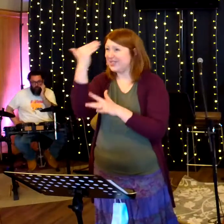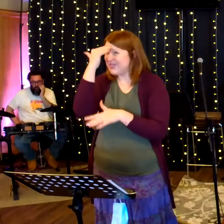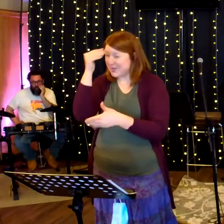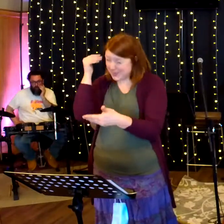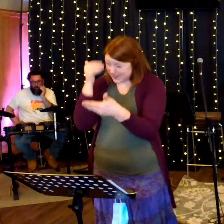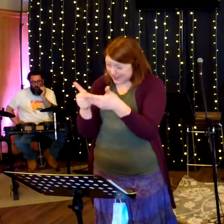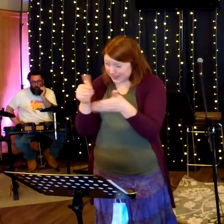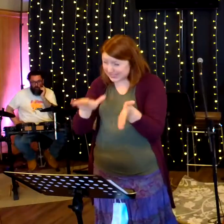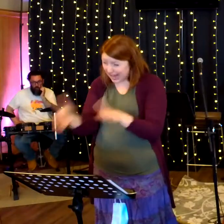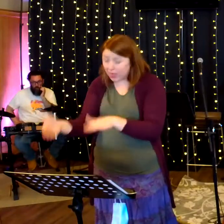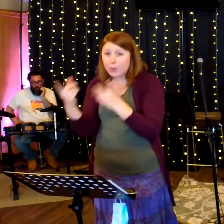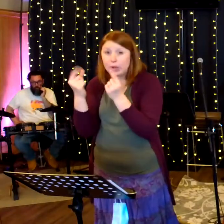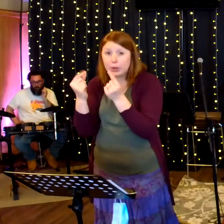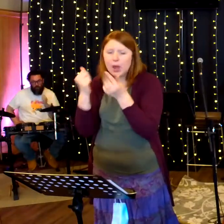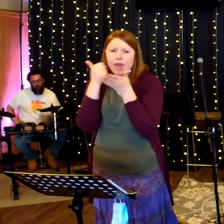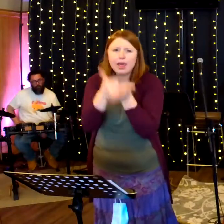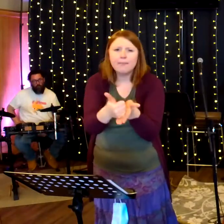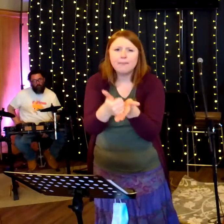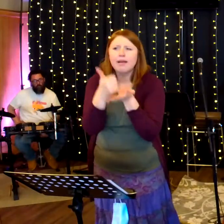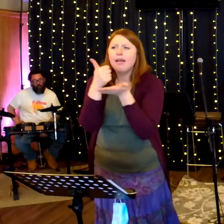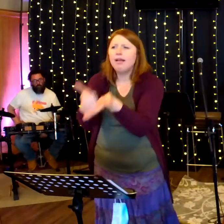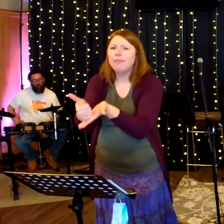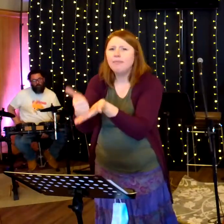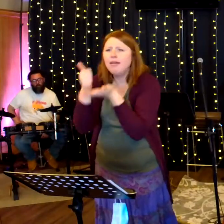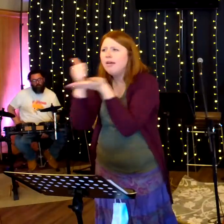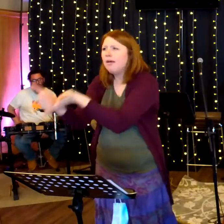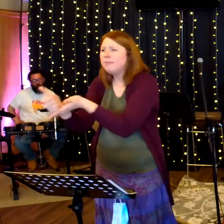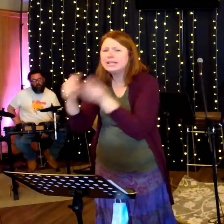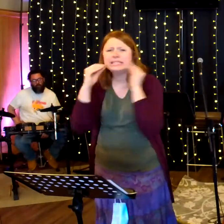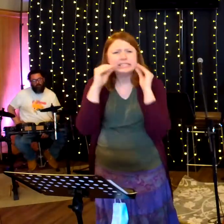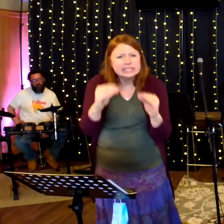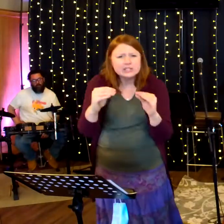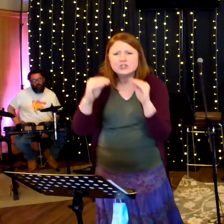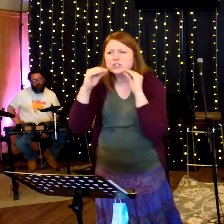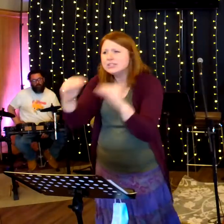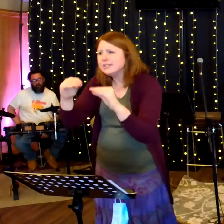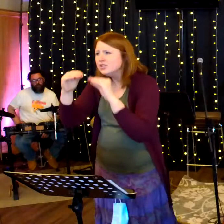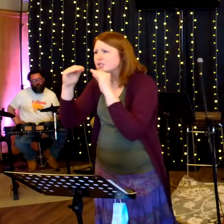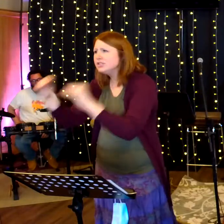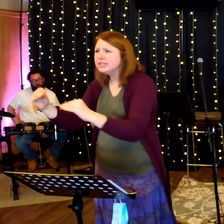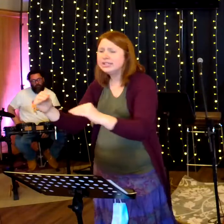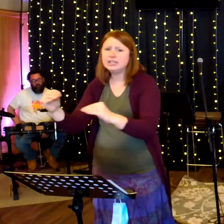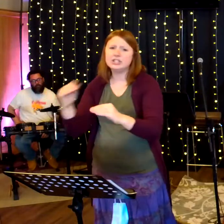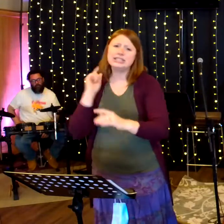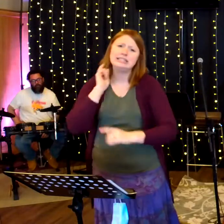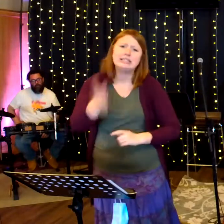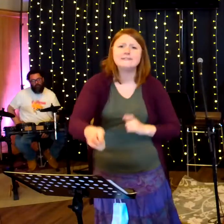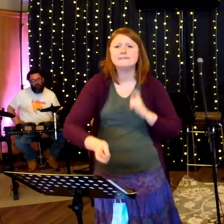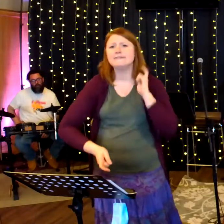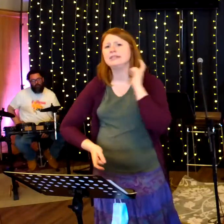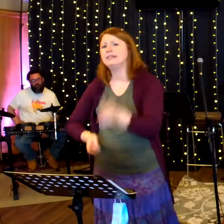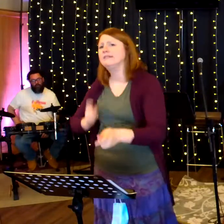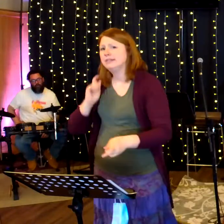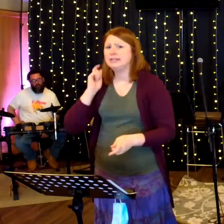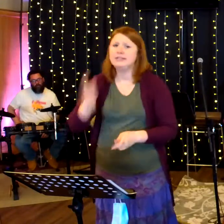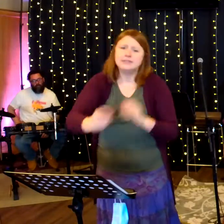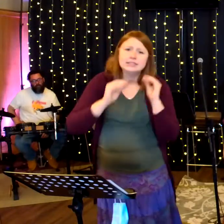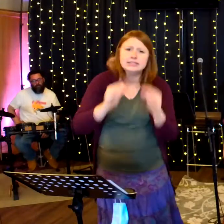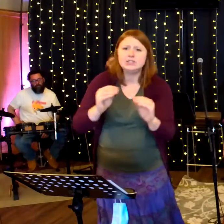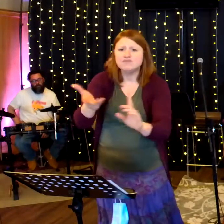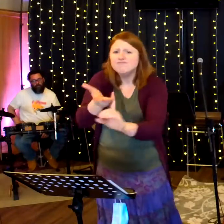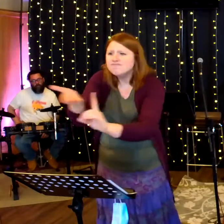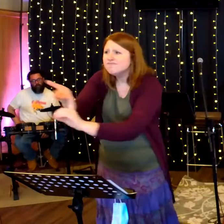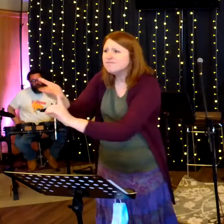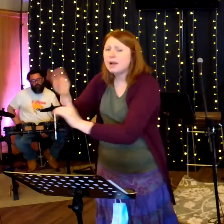and he spent his final days teaching his disciples and all those who would listen about God, about